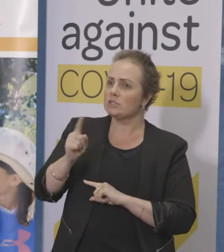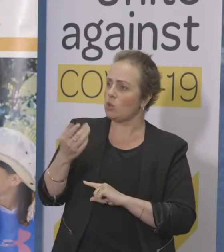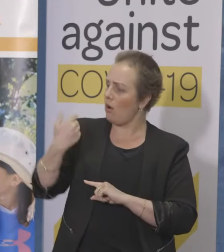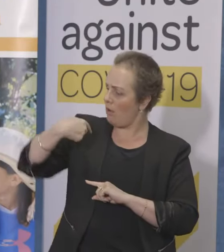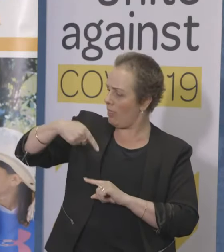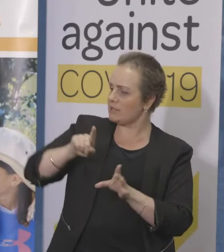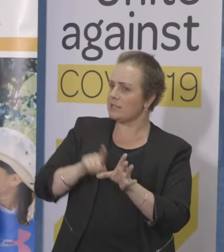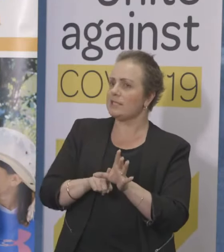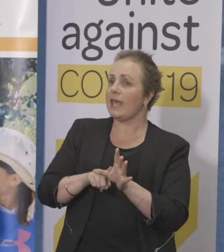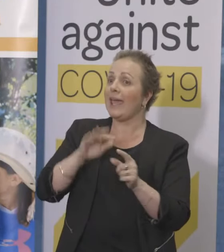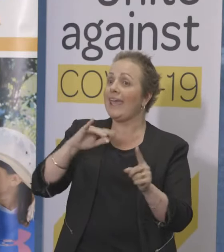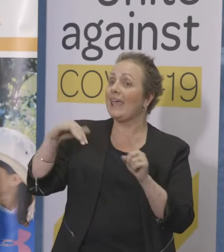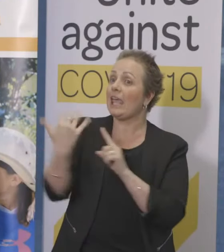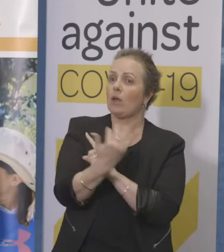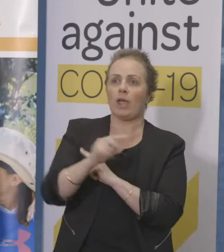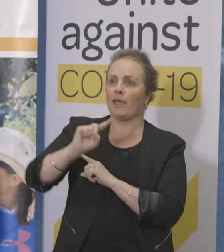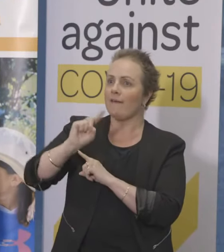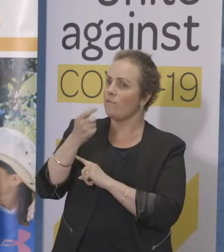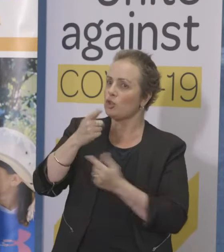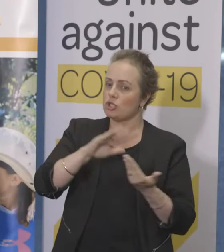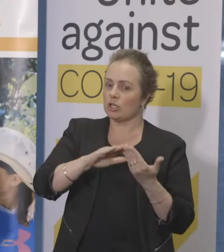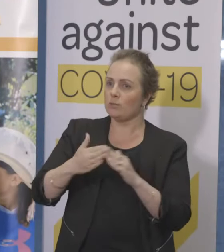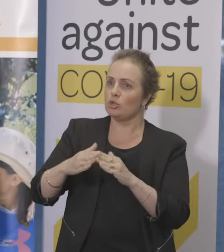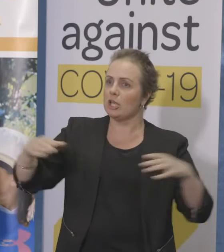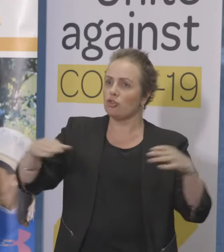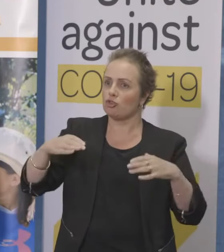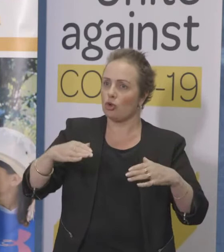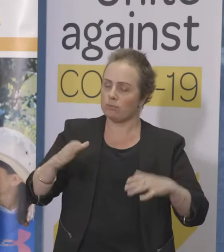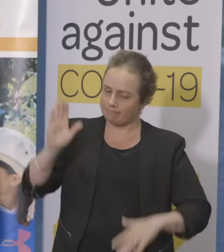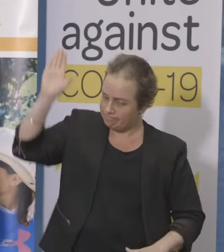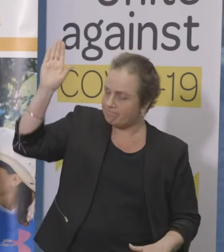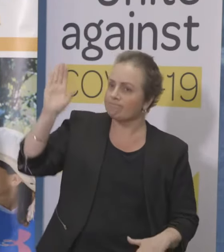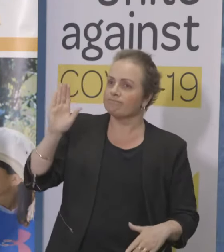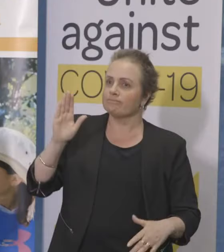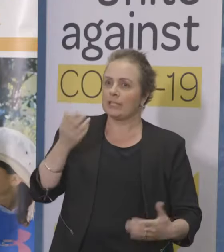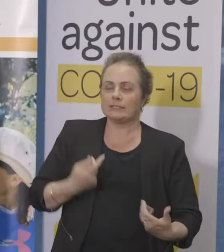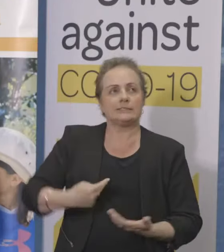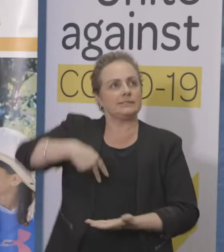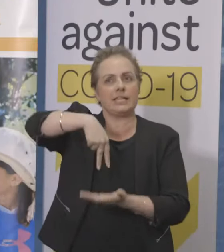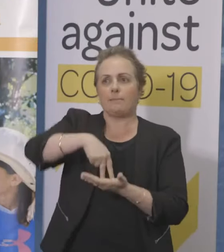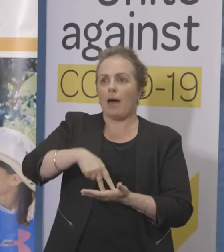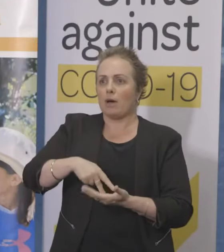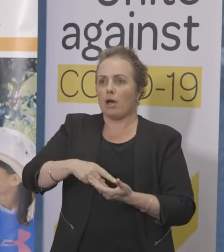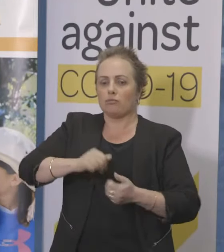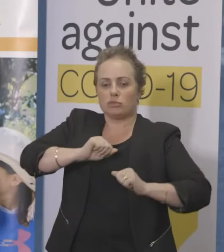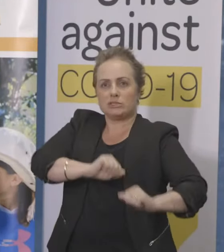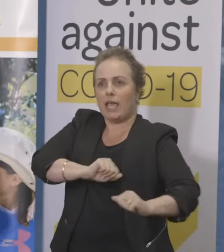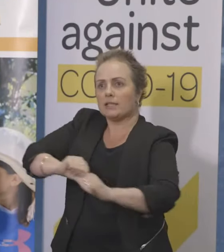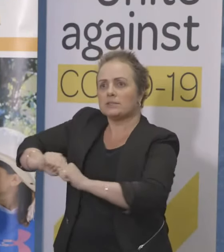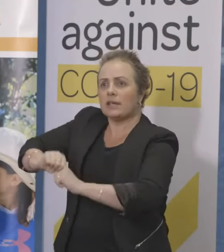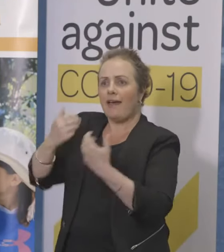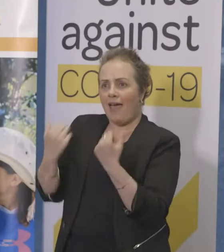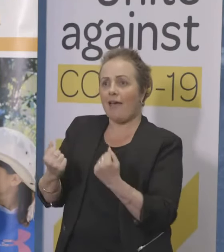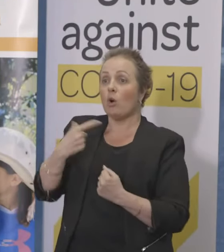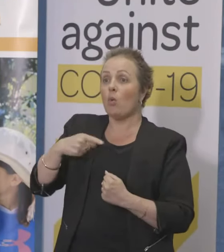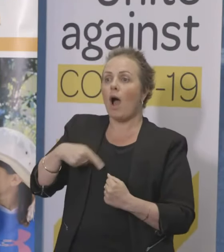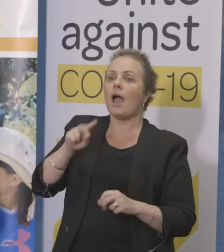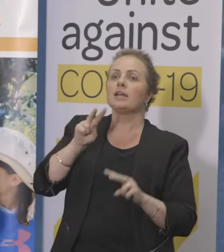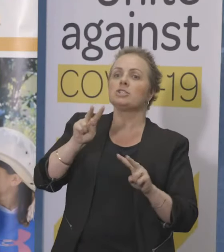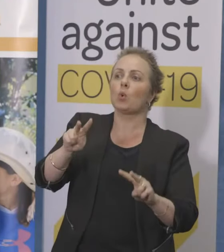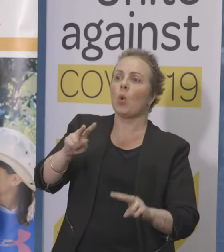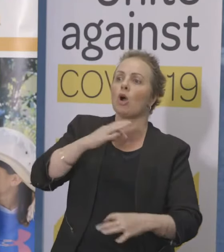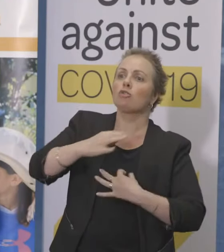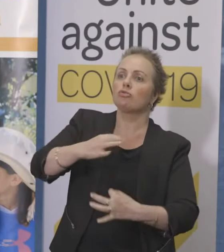that iwi were one of the first groups to step up and protect their kaumātua and kuia because they saw the